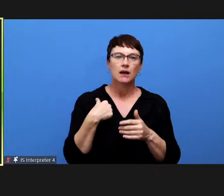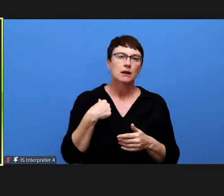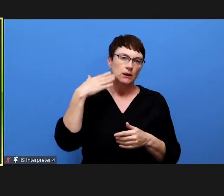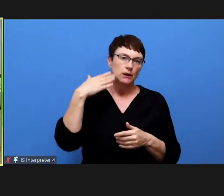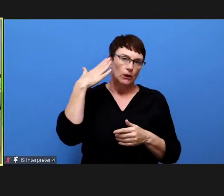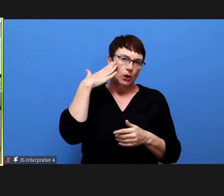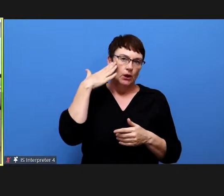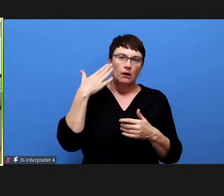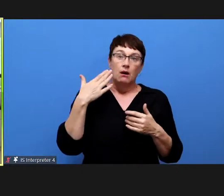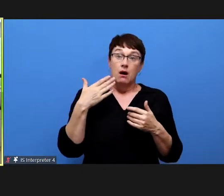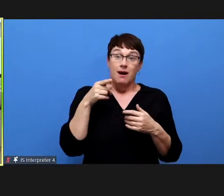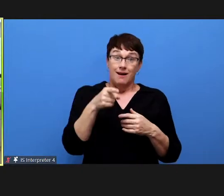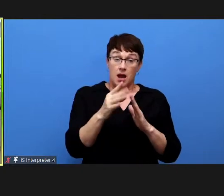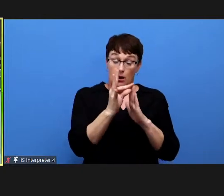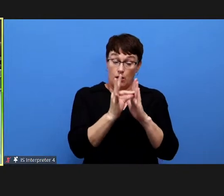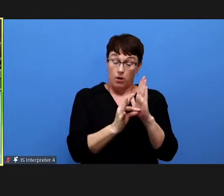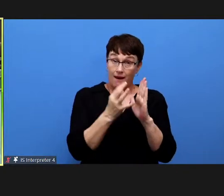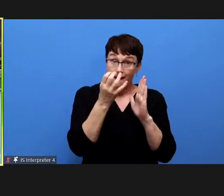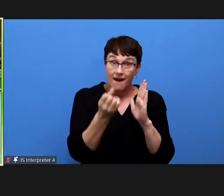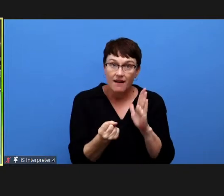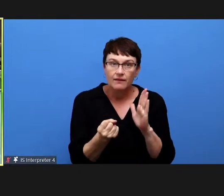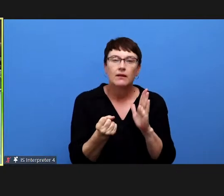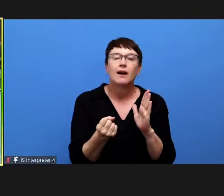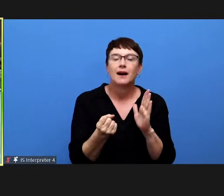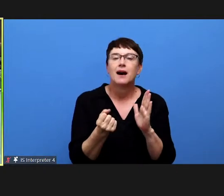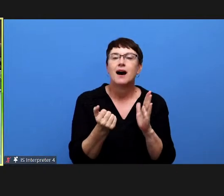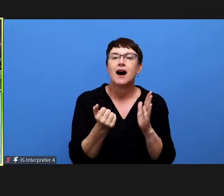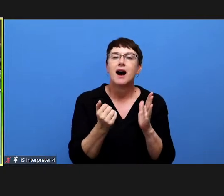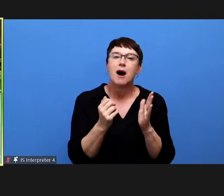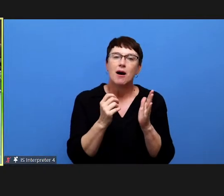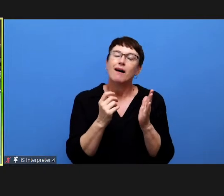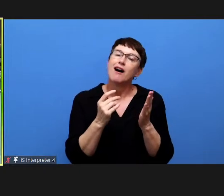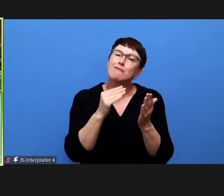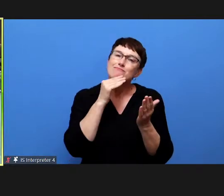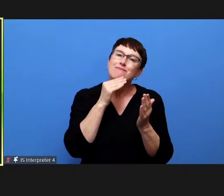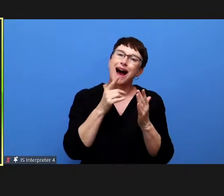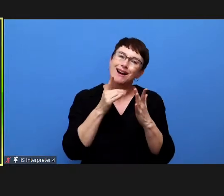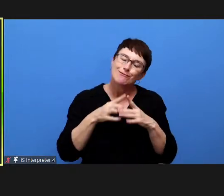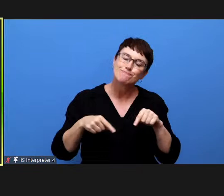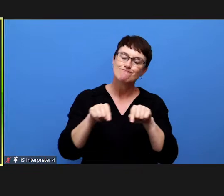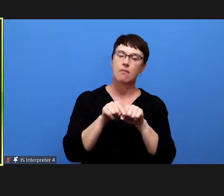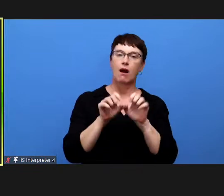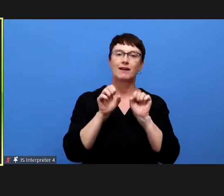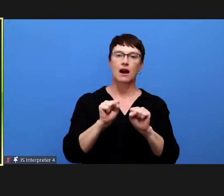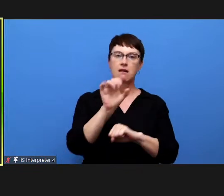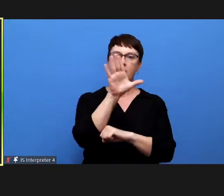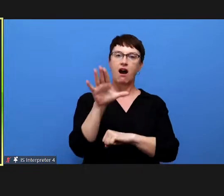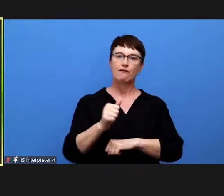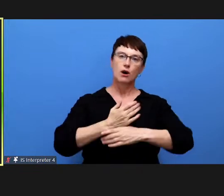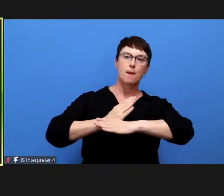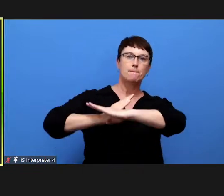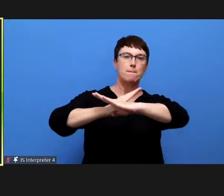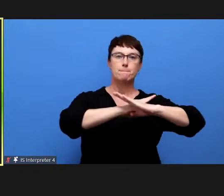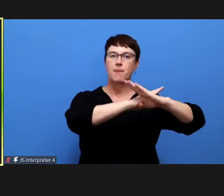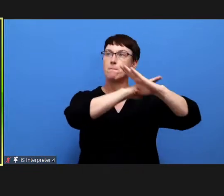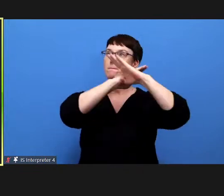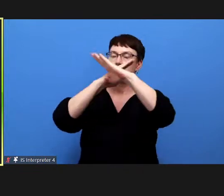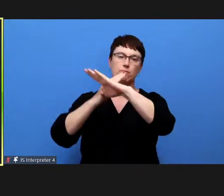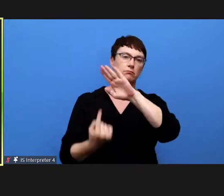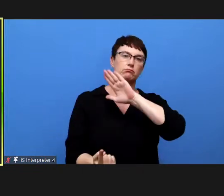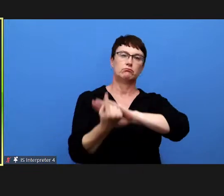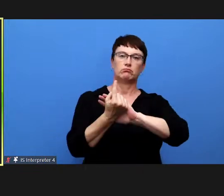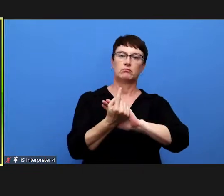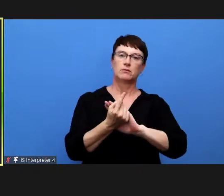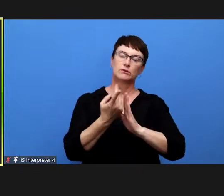response measures. I hope you are summarizing. Yeah, just the last, please. But not least, we think